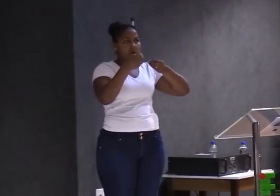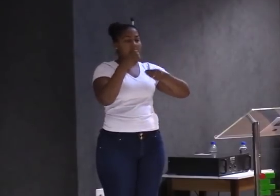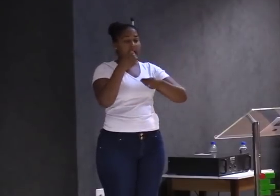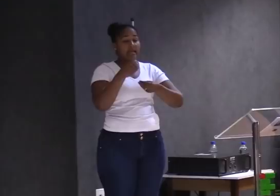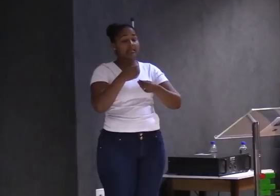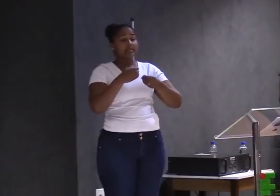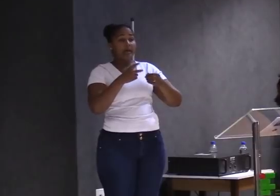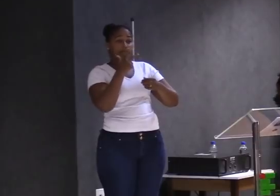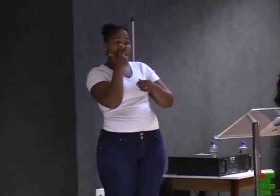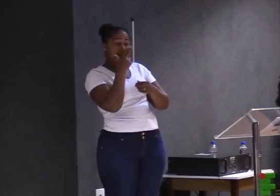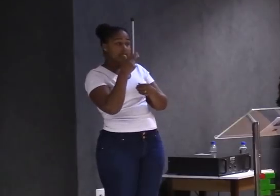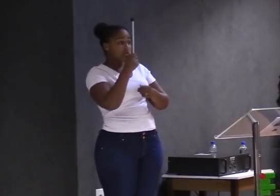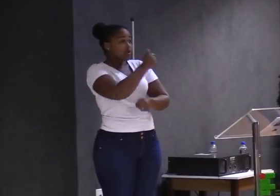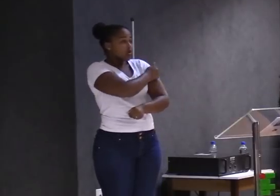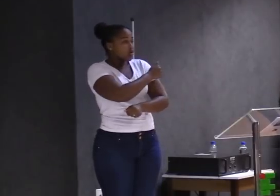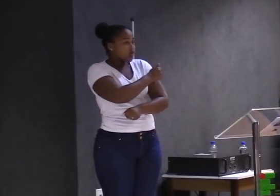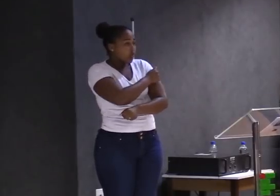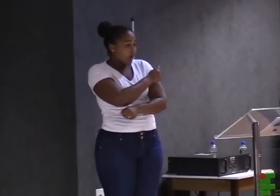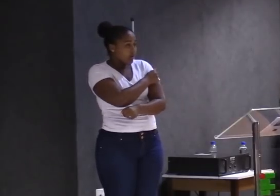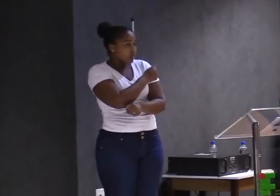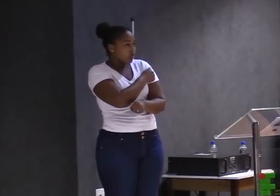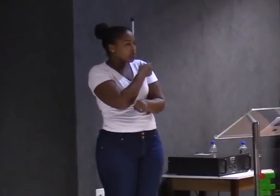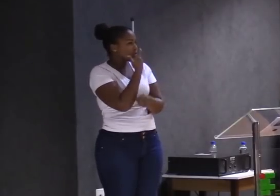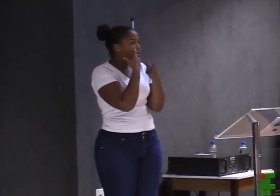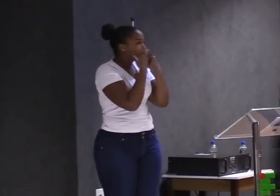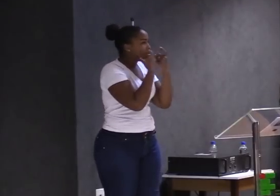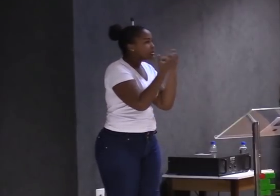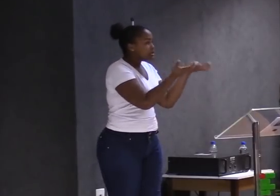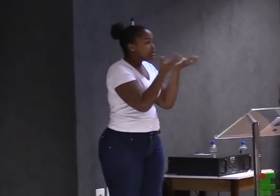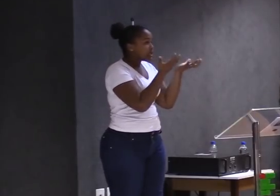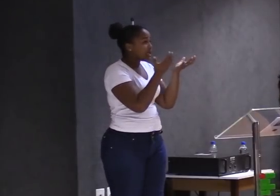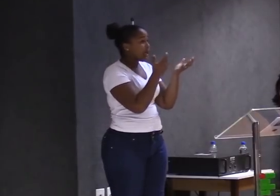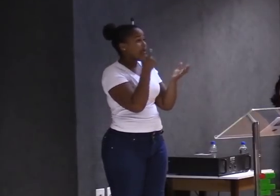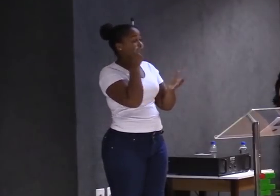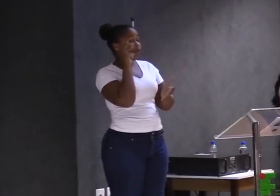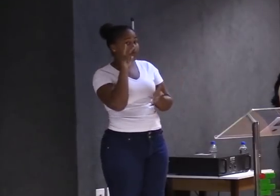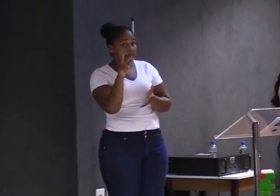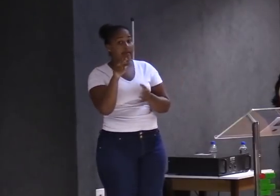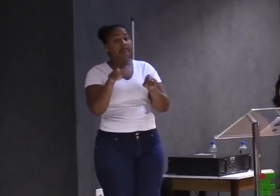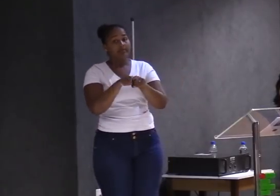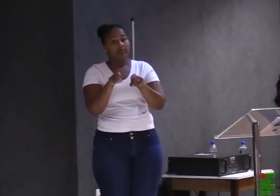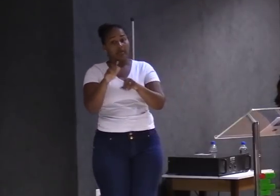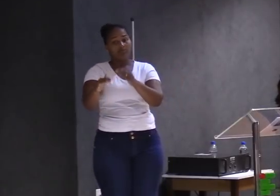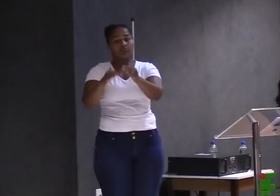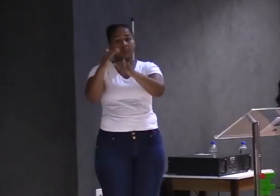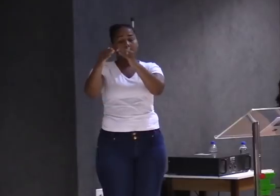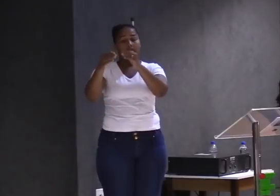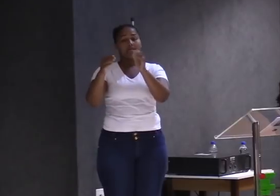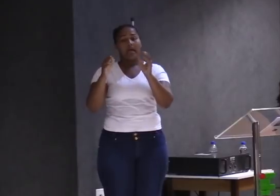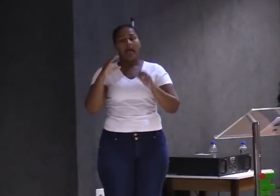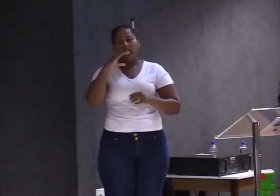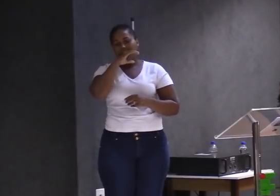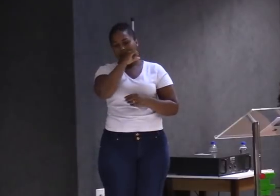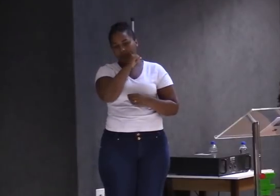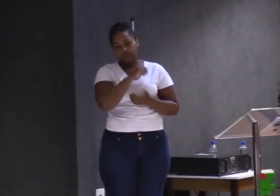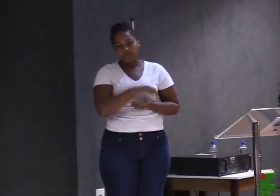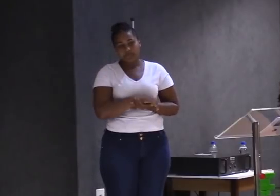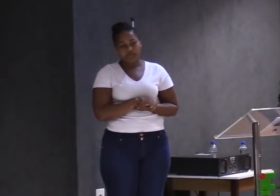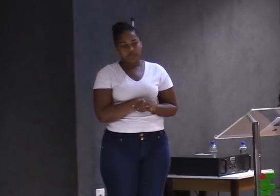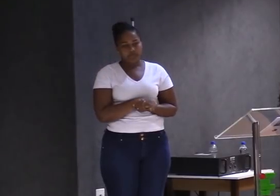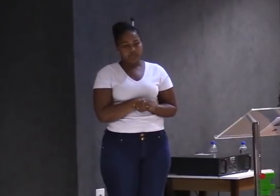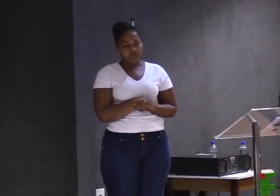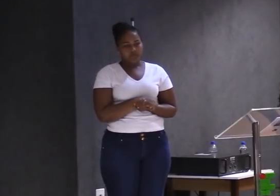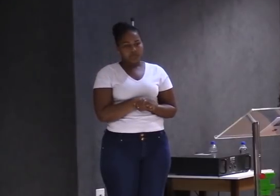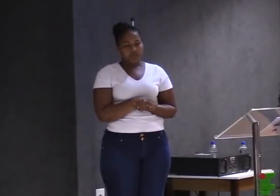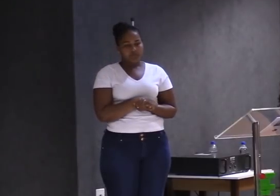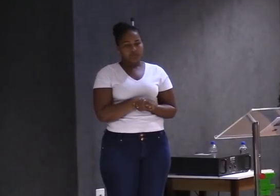fique mais visível, né, e acompanhar melhor esse processo. And it also helps the students to